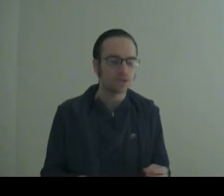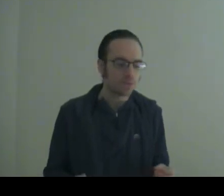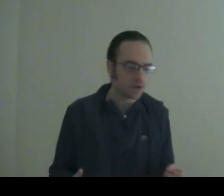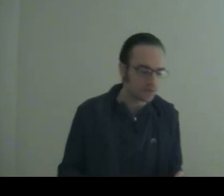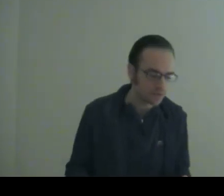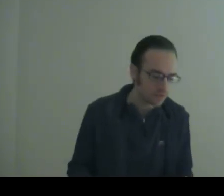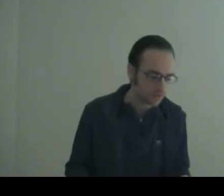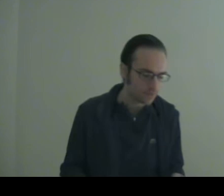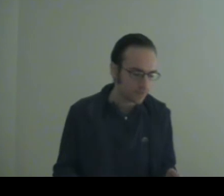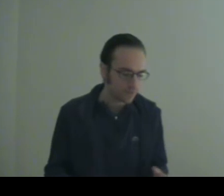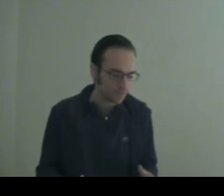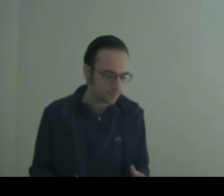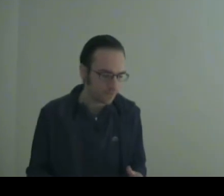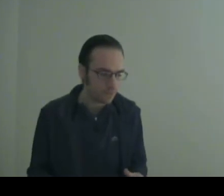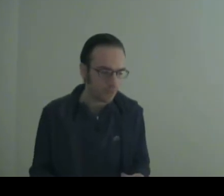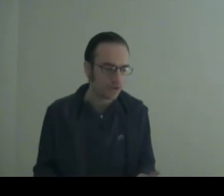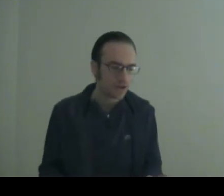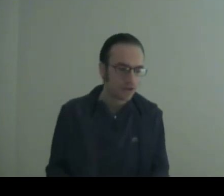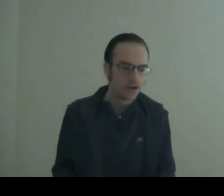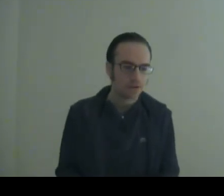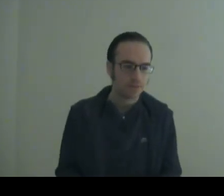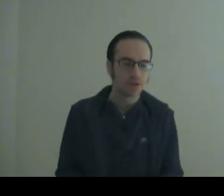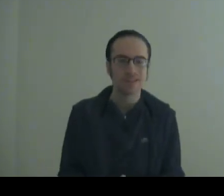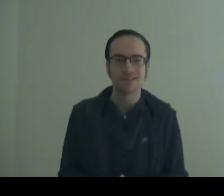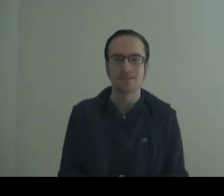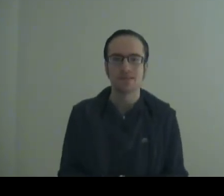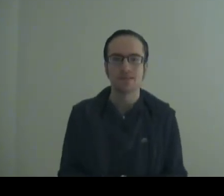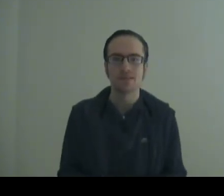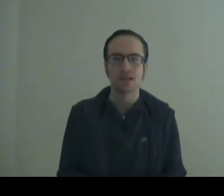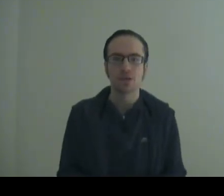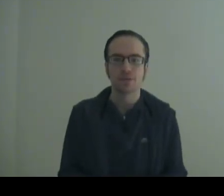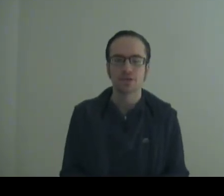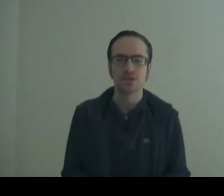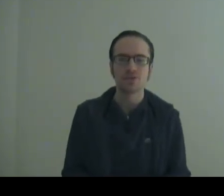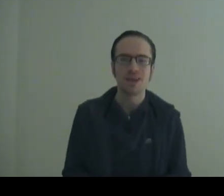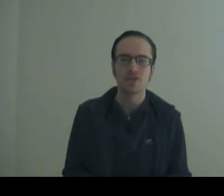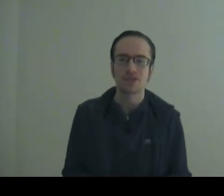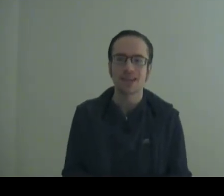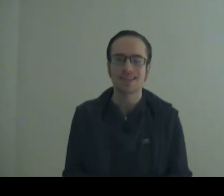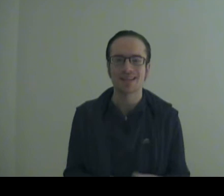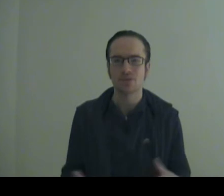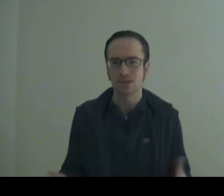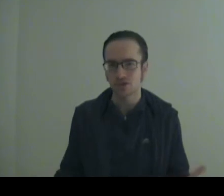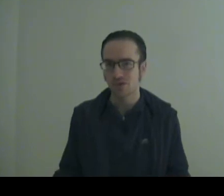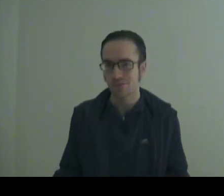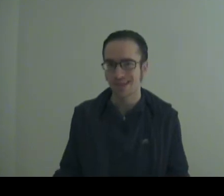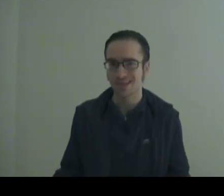don't want for police and law enforcement to never take extenuating circumstances